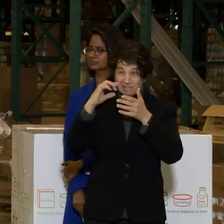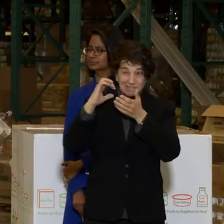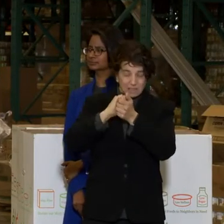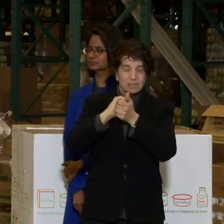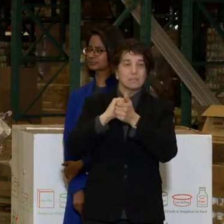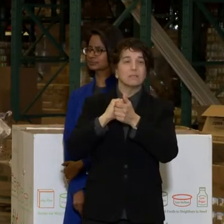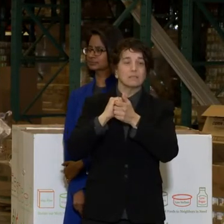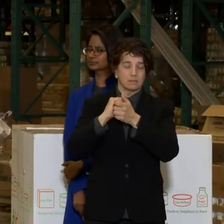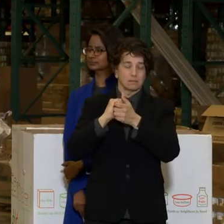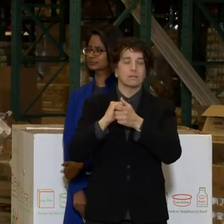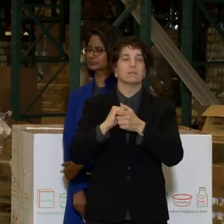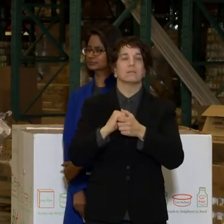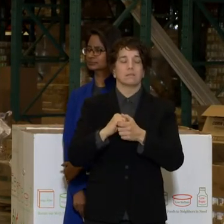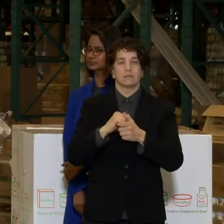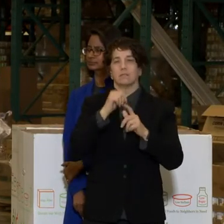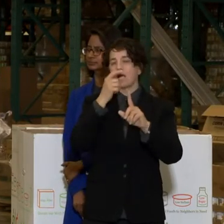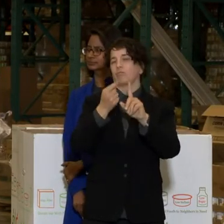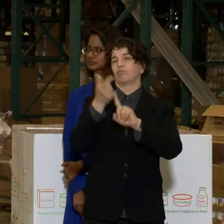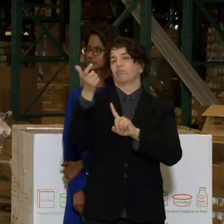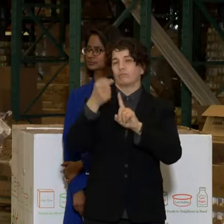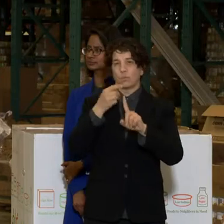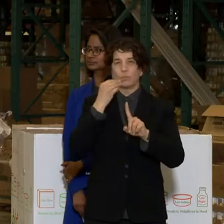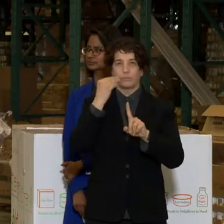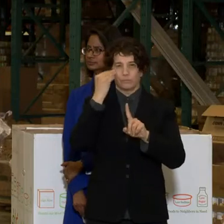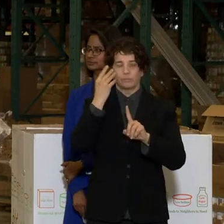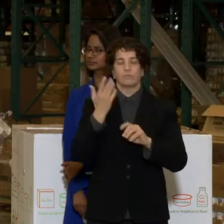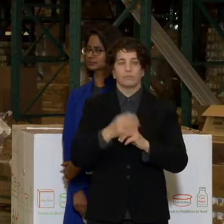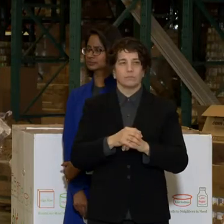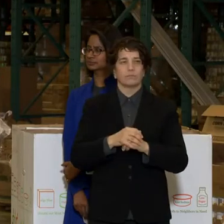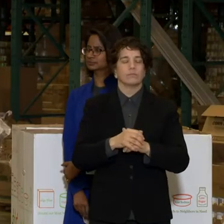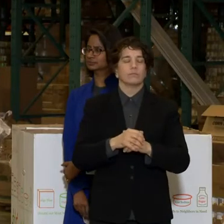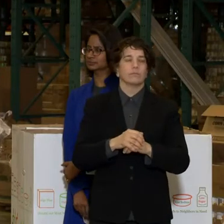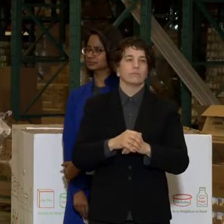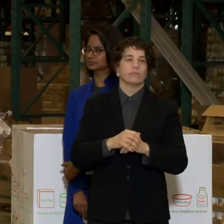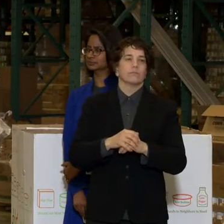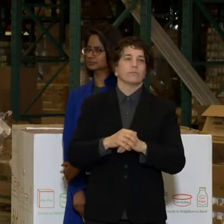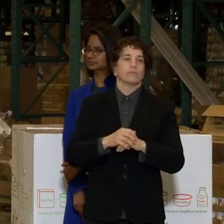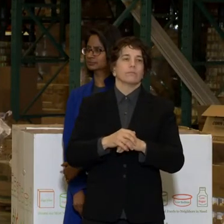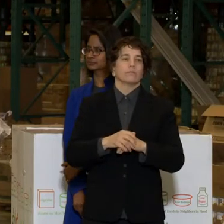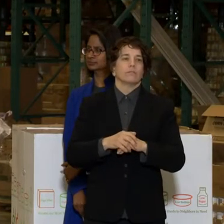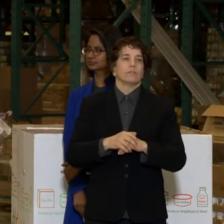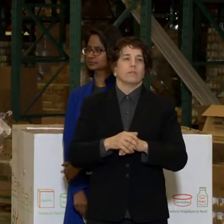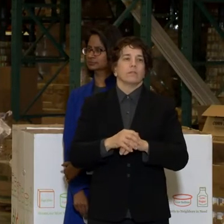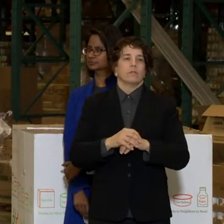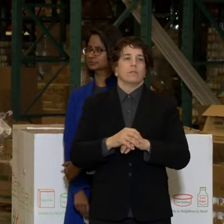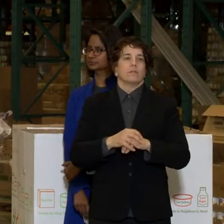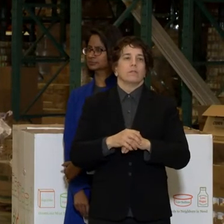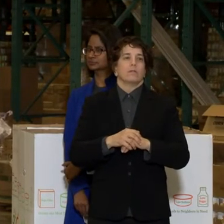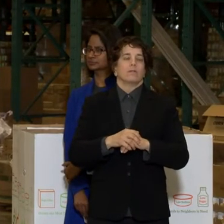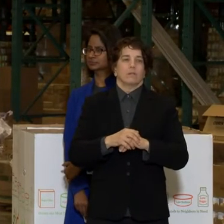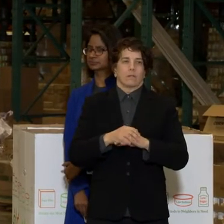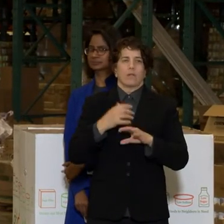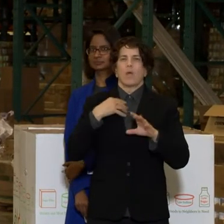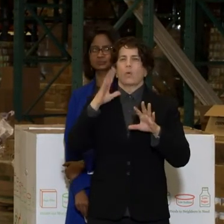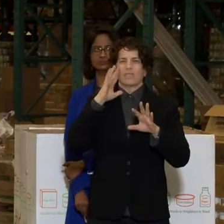same advice to people in their in how to pay their landlords.